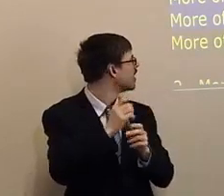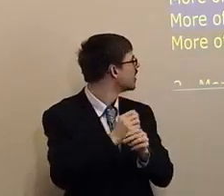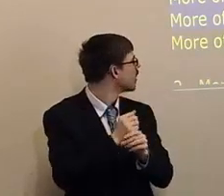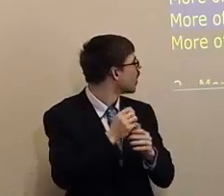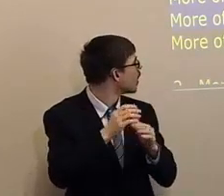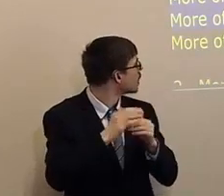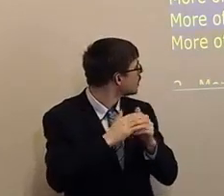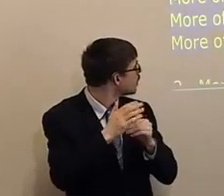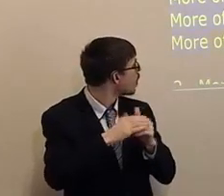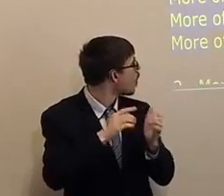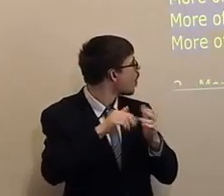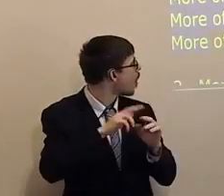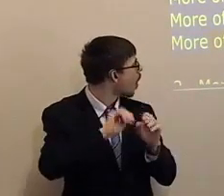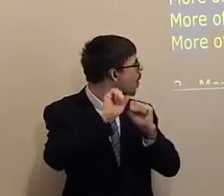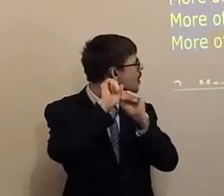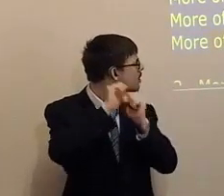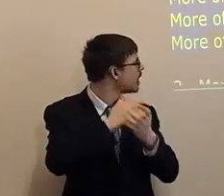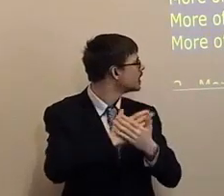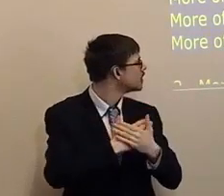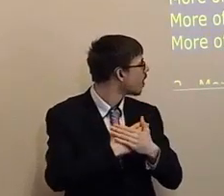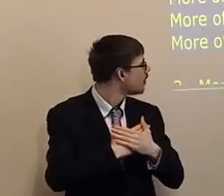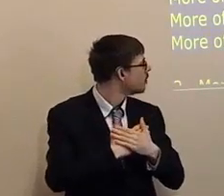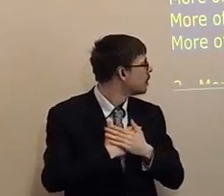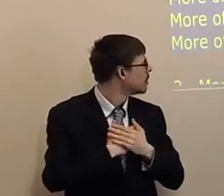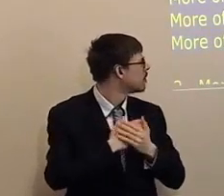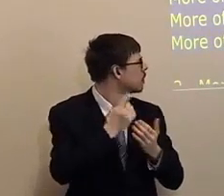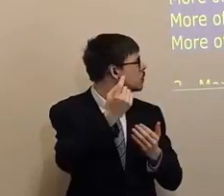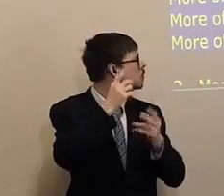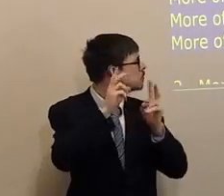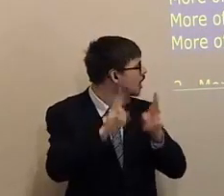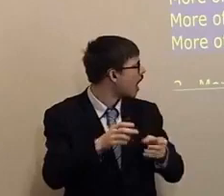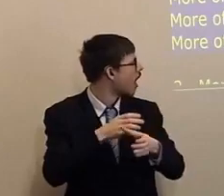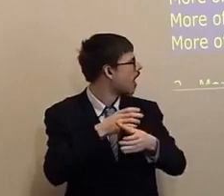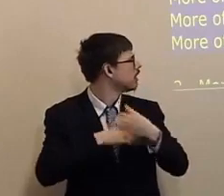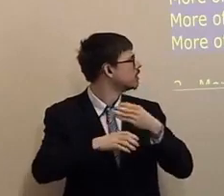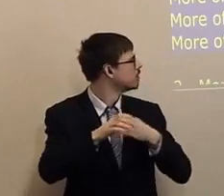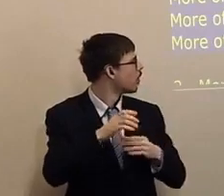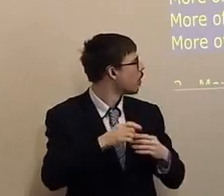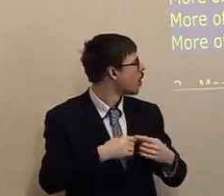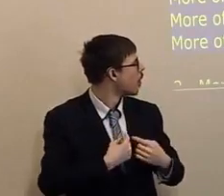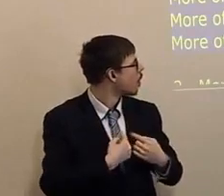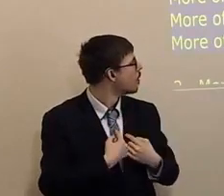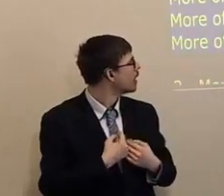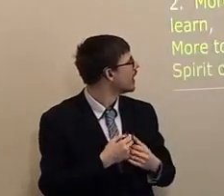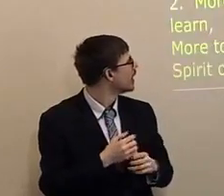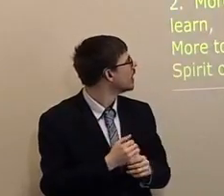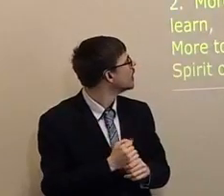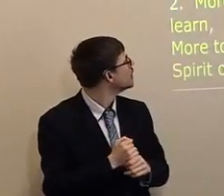mercy, for his love, who died from